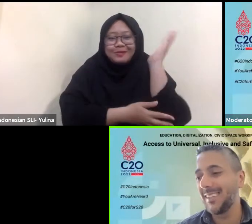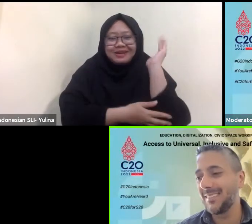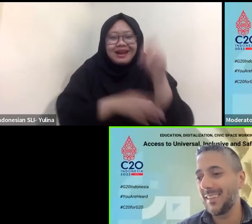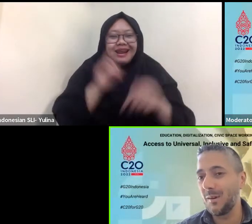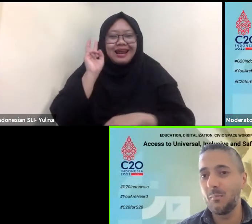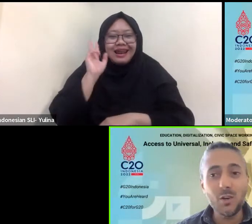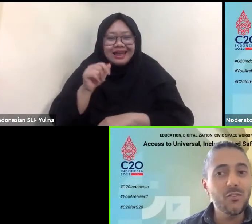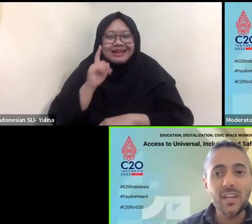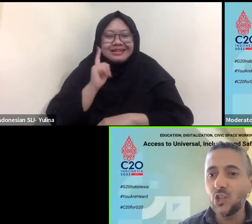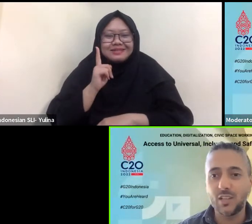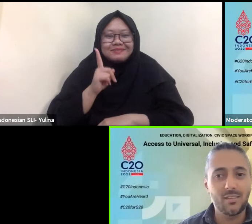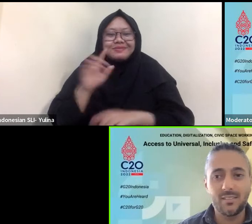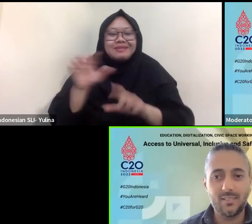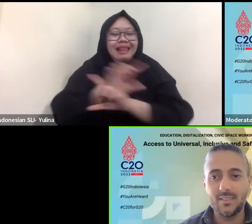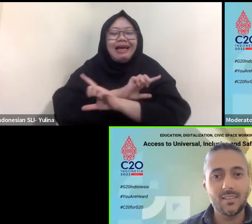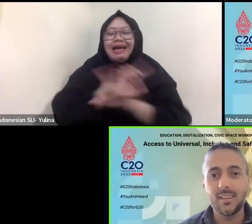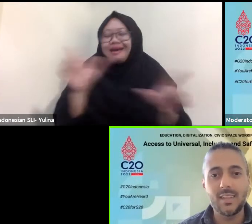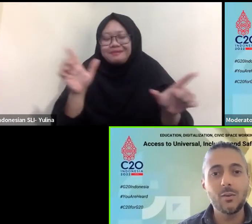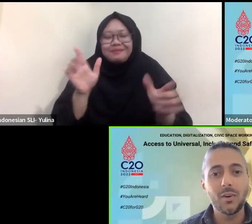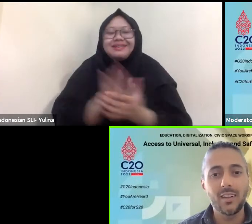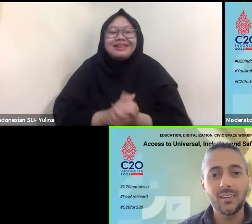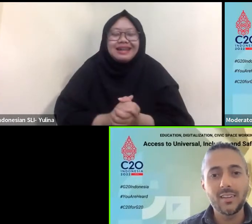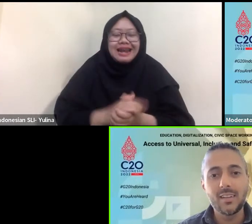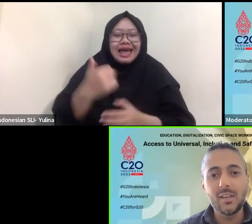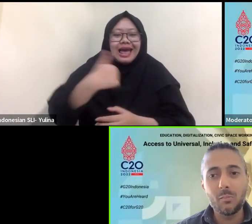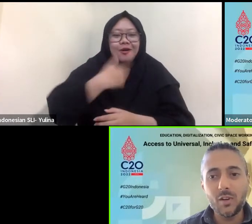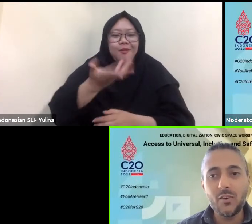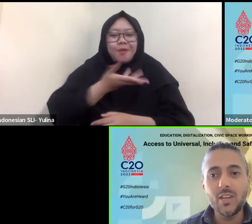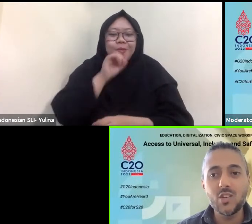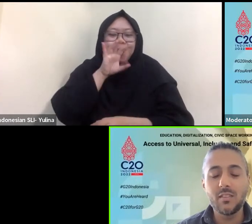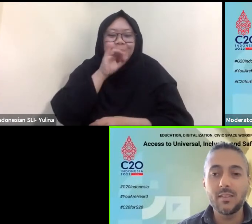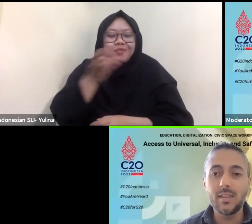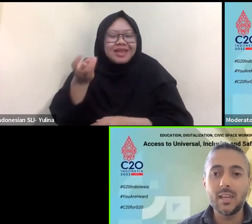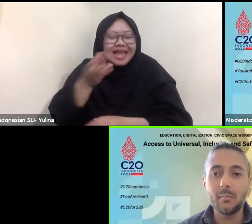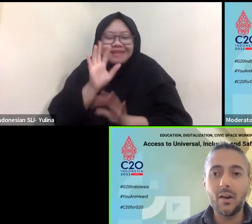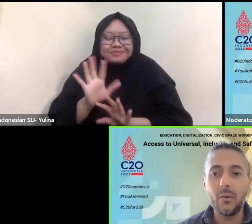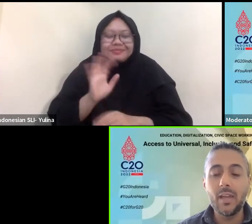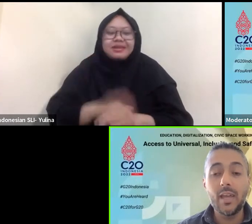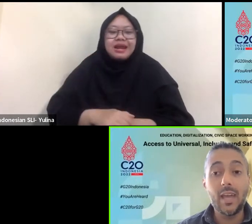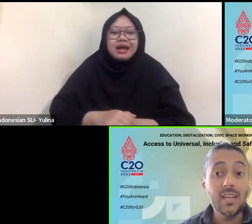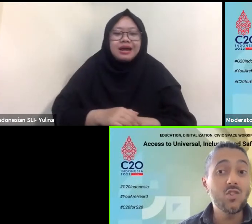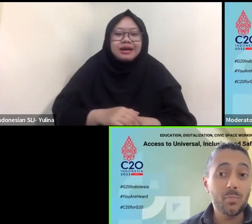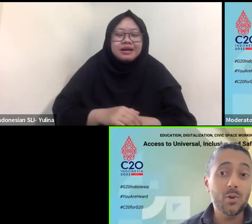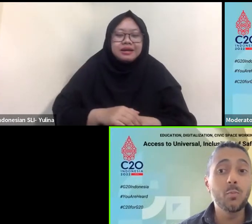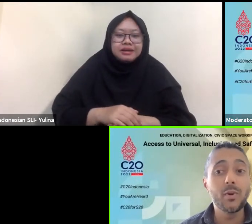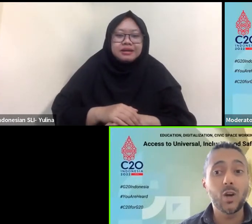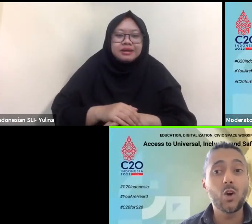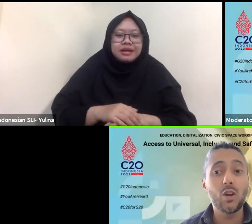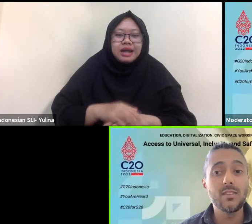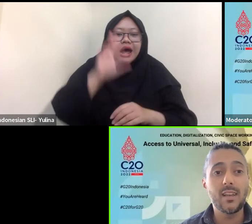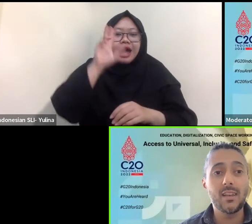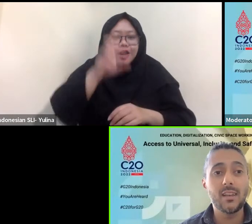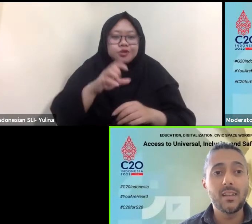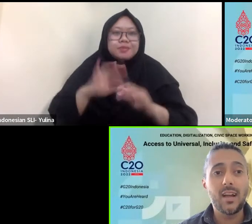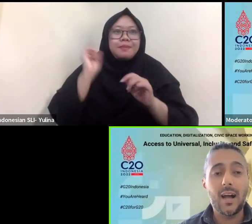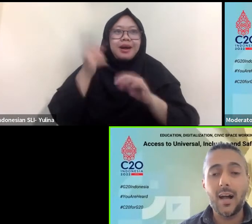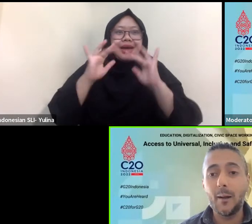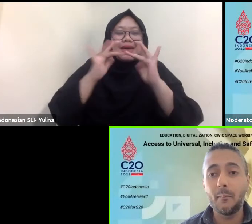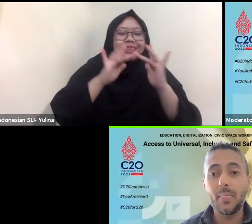sound bites. Moderation is the key word. Moderation, thinking about age-appropriate